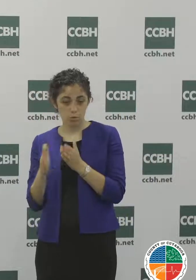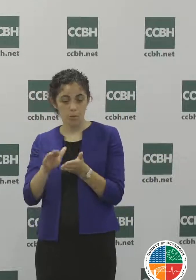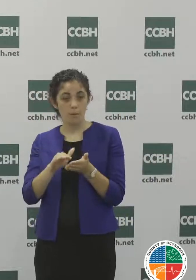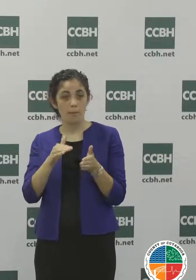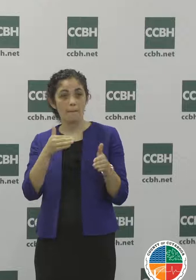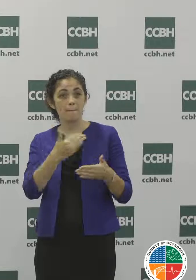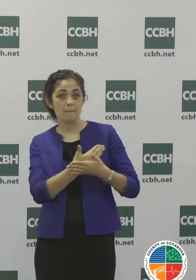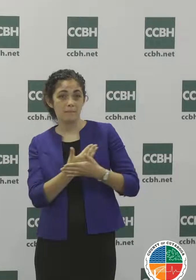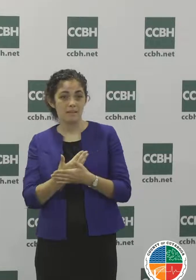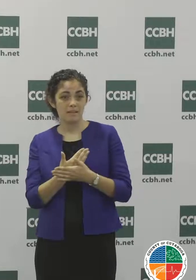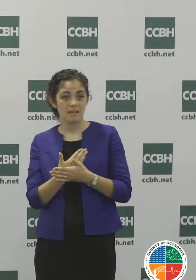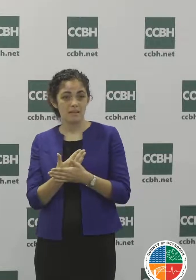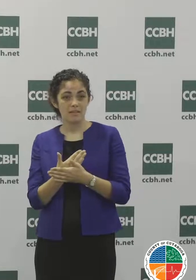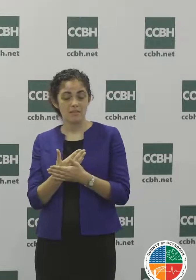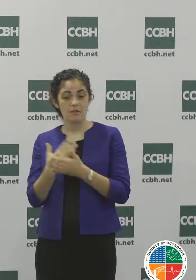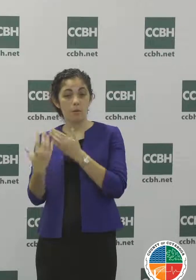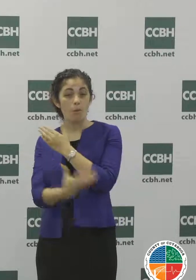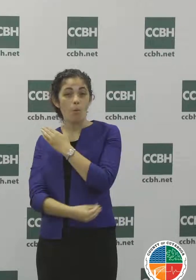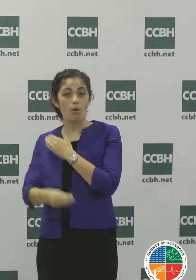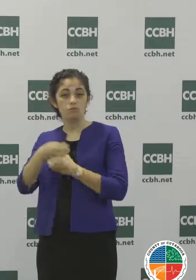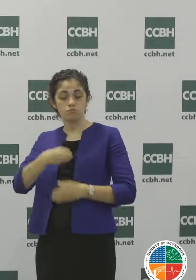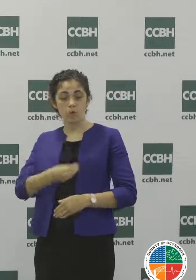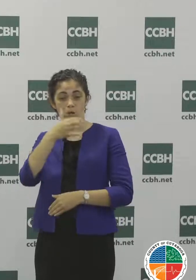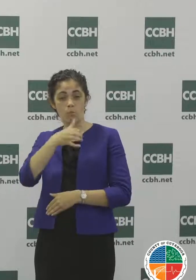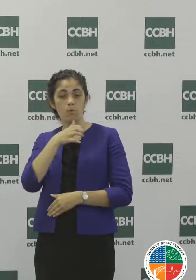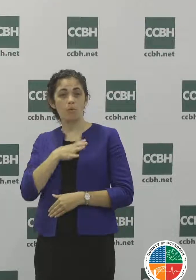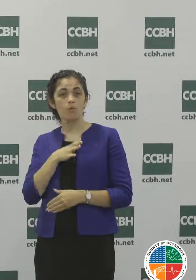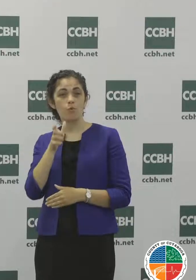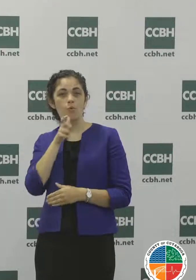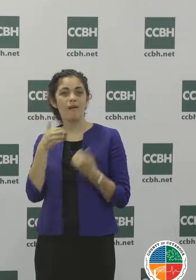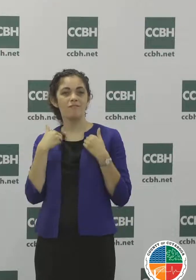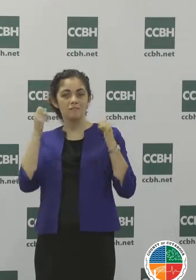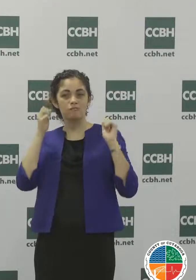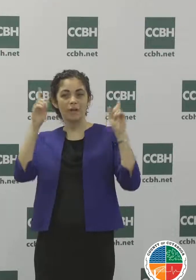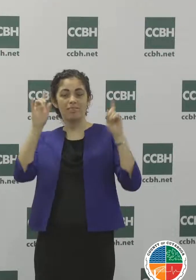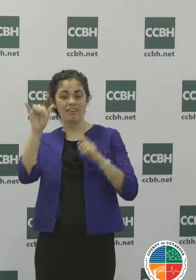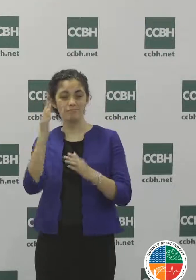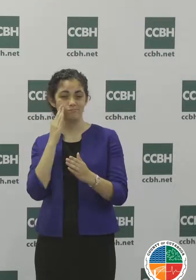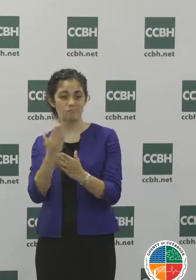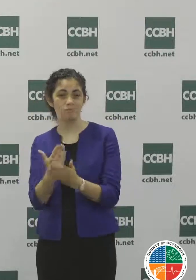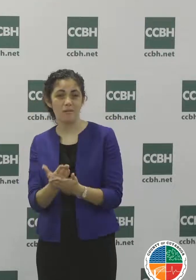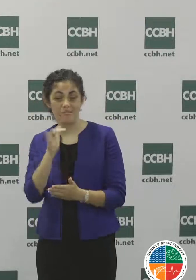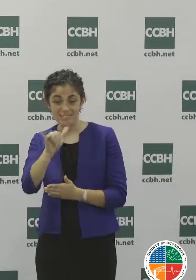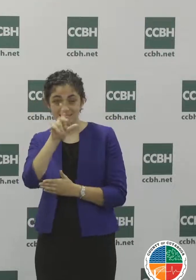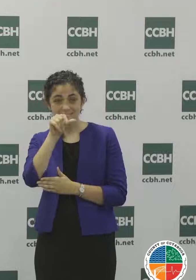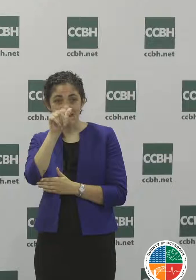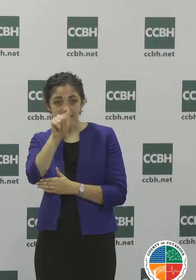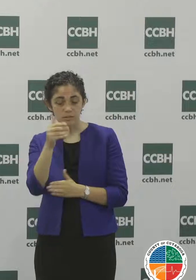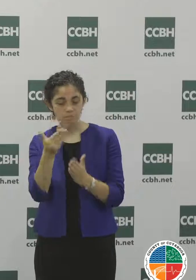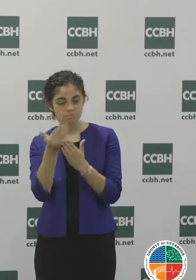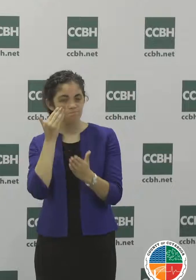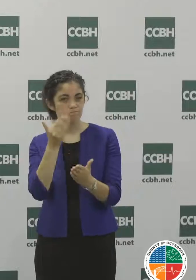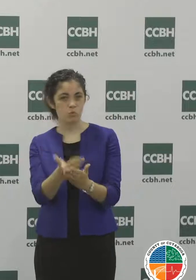white woman with a high school education. Those are the facts. That's the data.